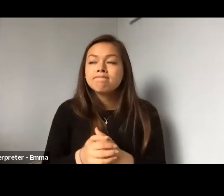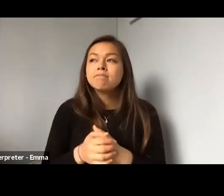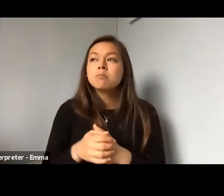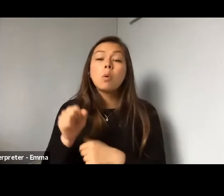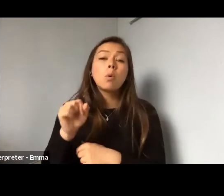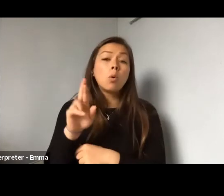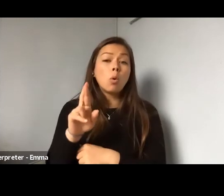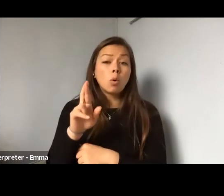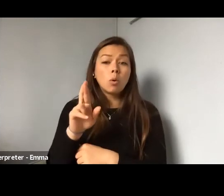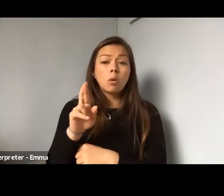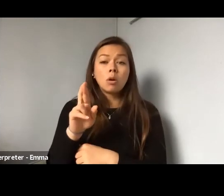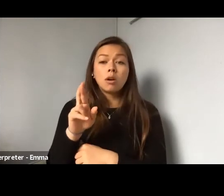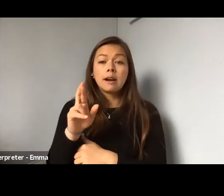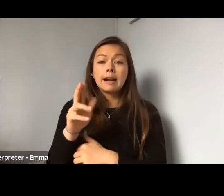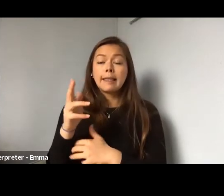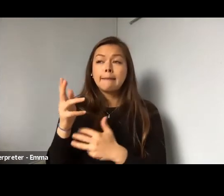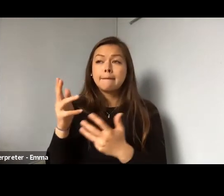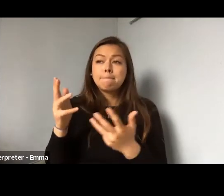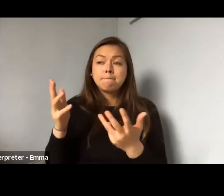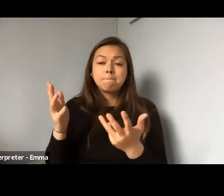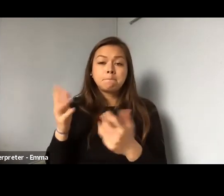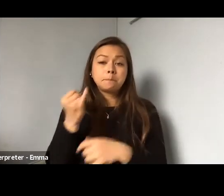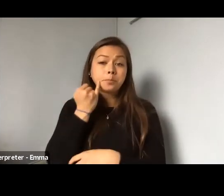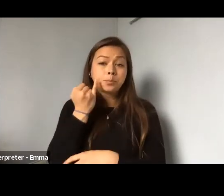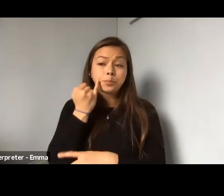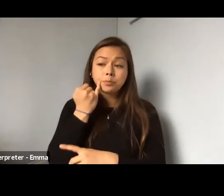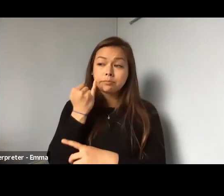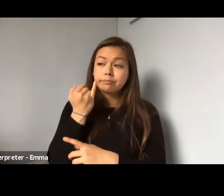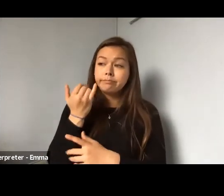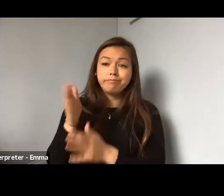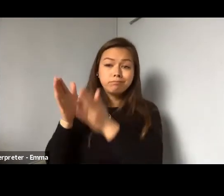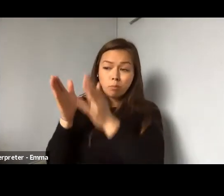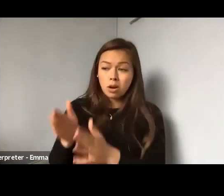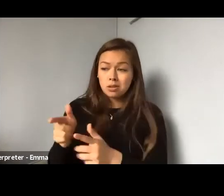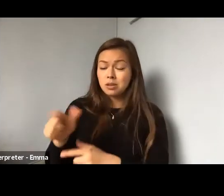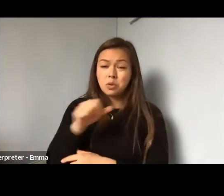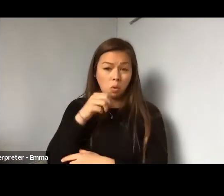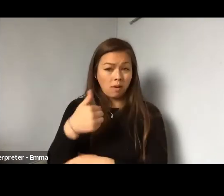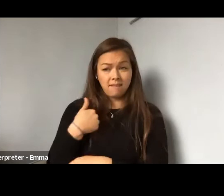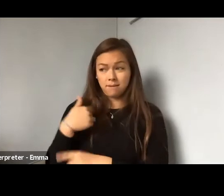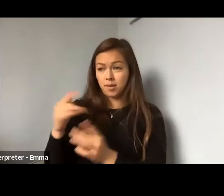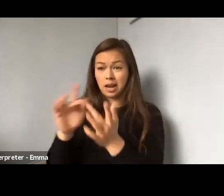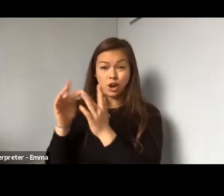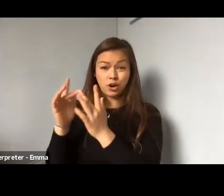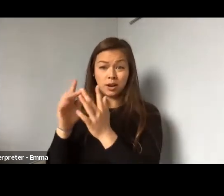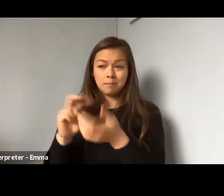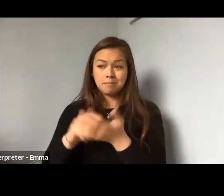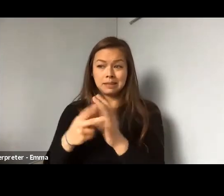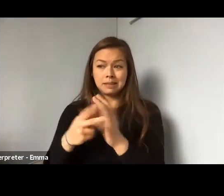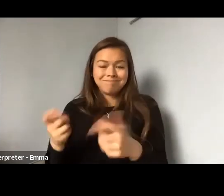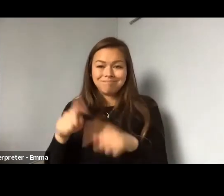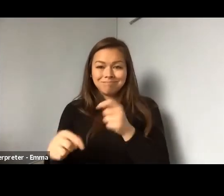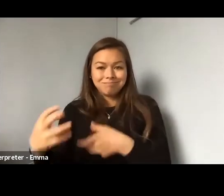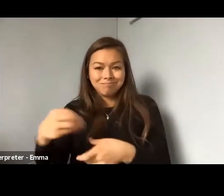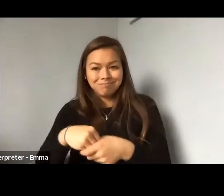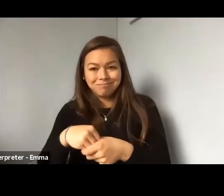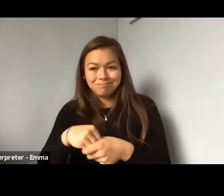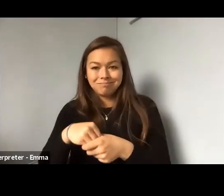folks who didn't have internet, was definitely a challenge. The timeline of a quick delivery of